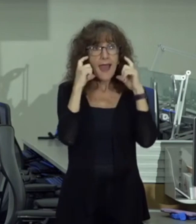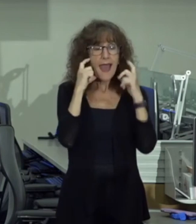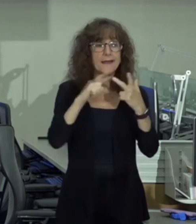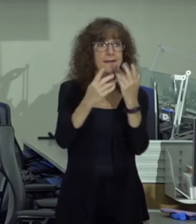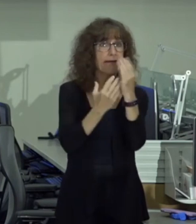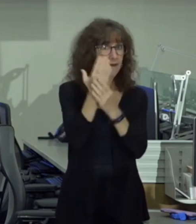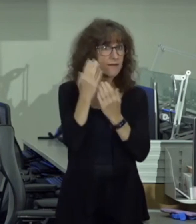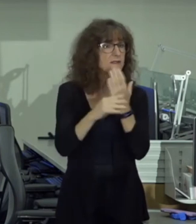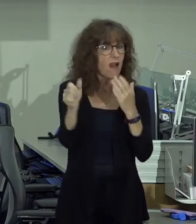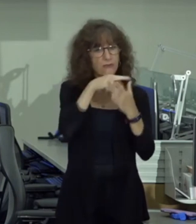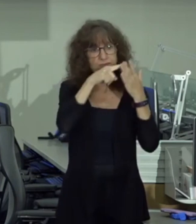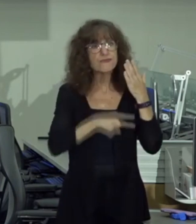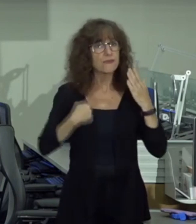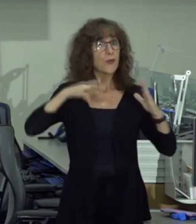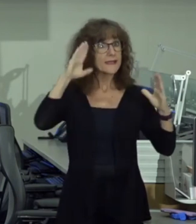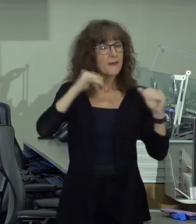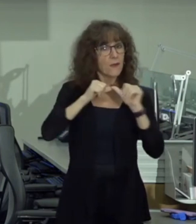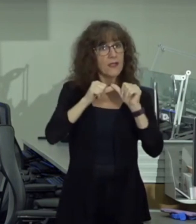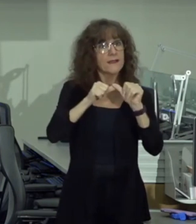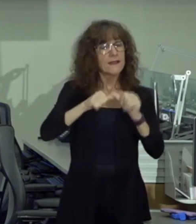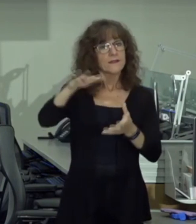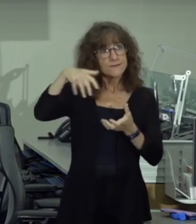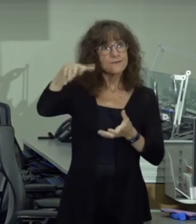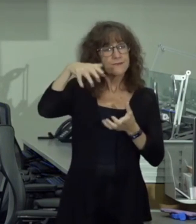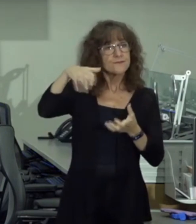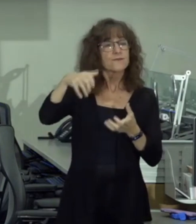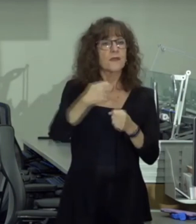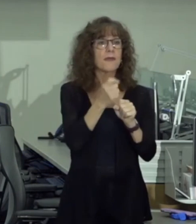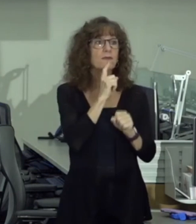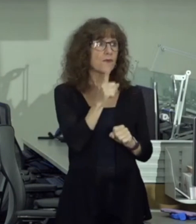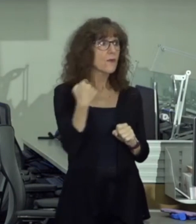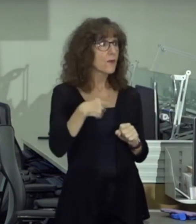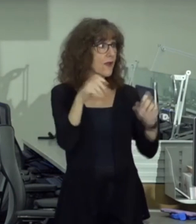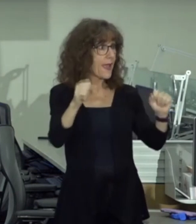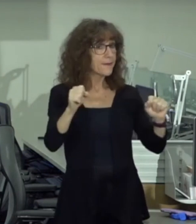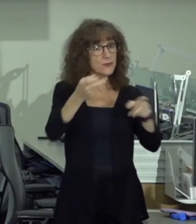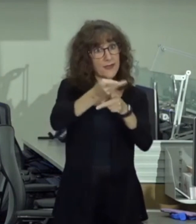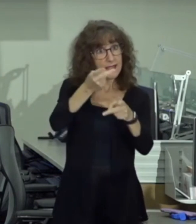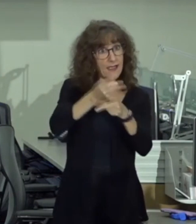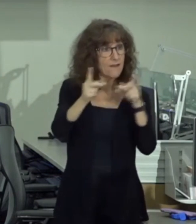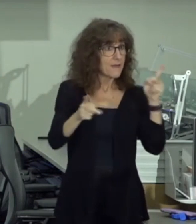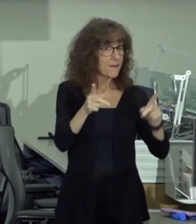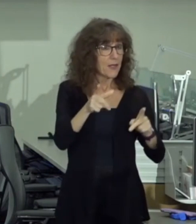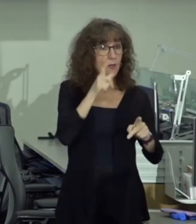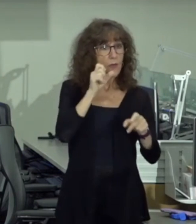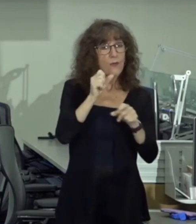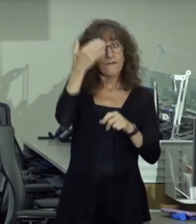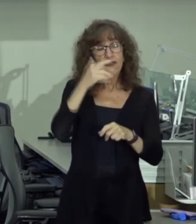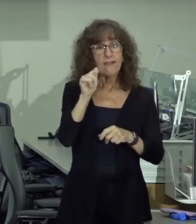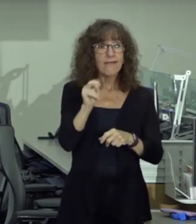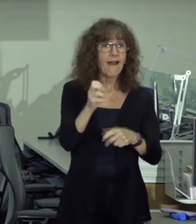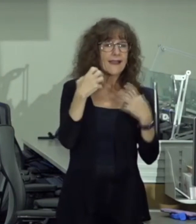and gloves and other items that we are expecting to continue to come in to make sure that we are able to care for those who are on the front line, our